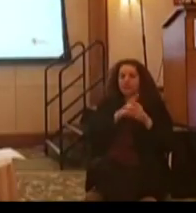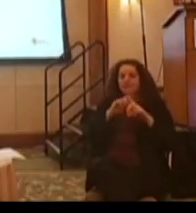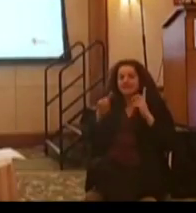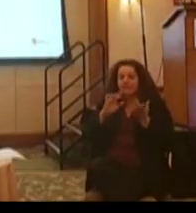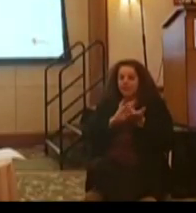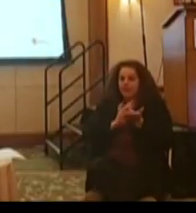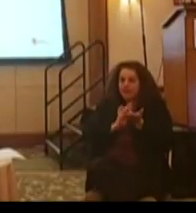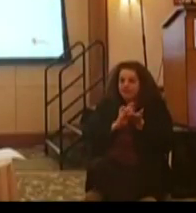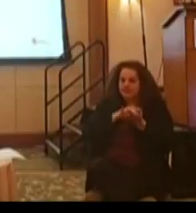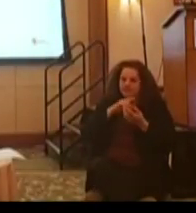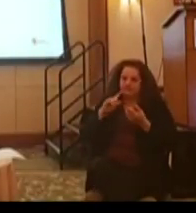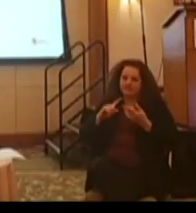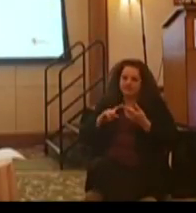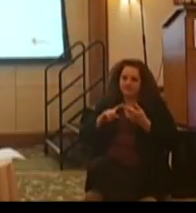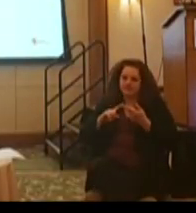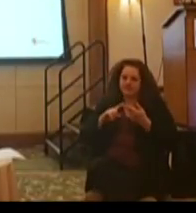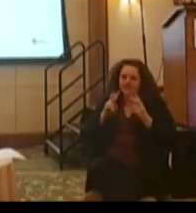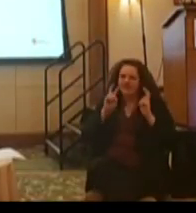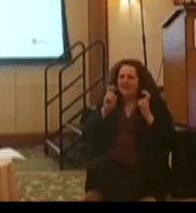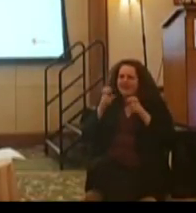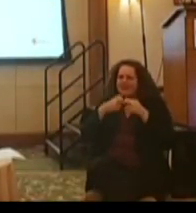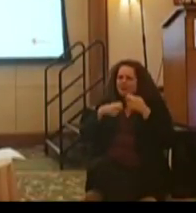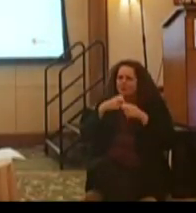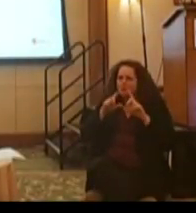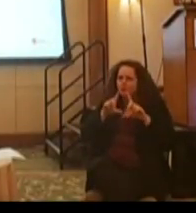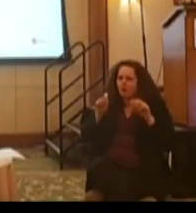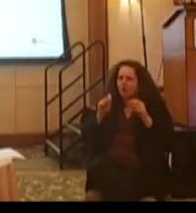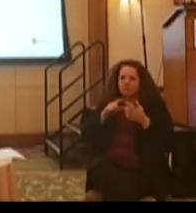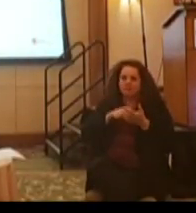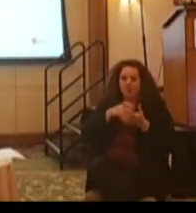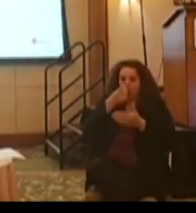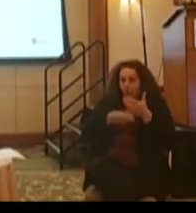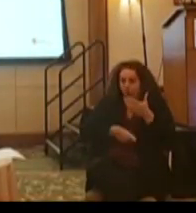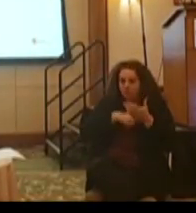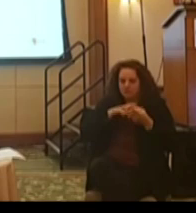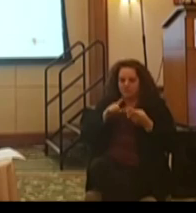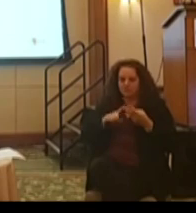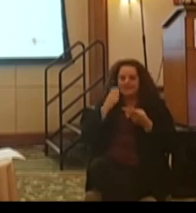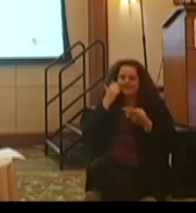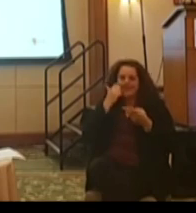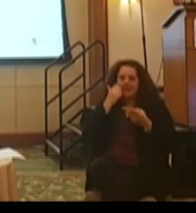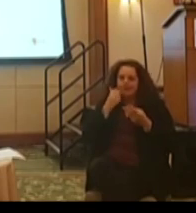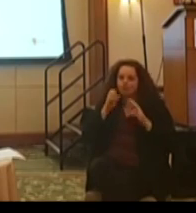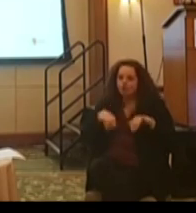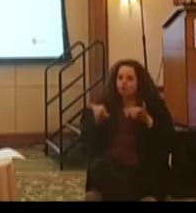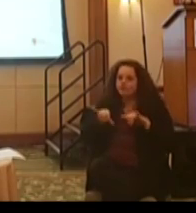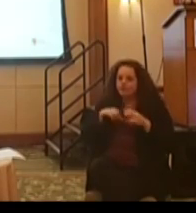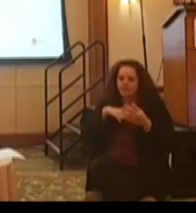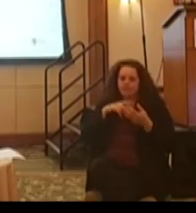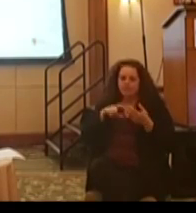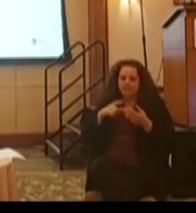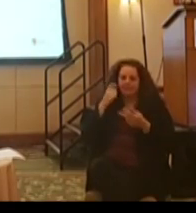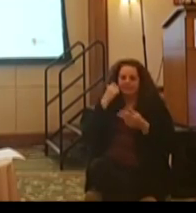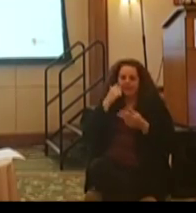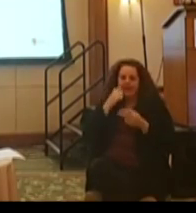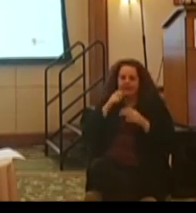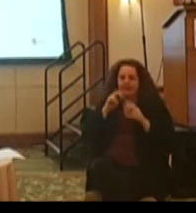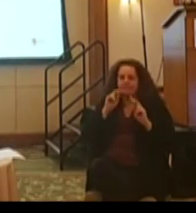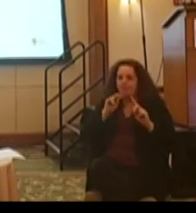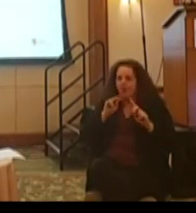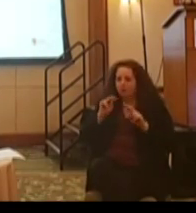and the issue cards were things like cost, daily routine, daily monitoring, low blood